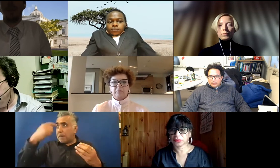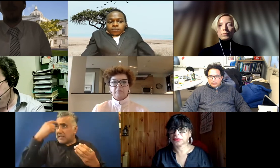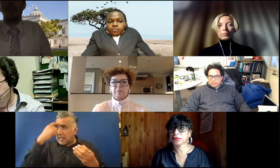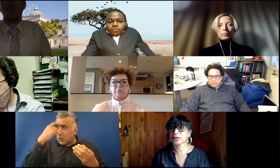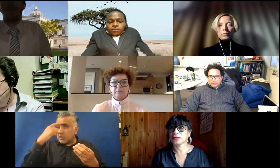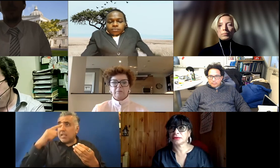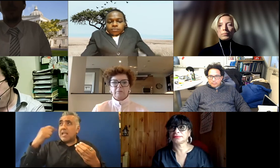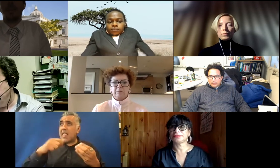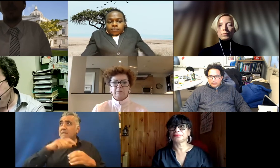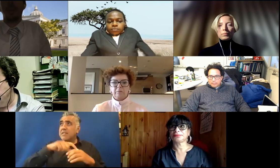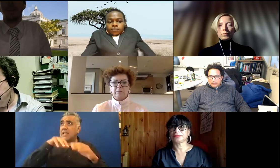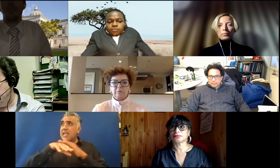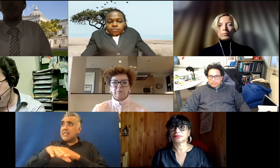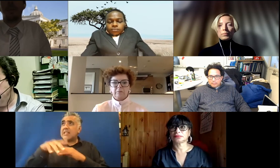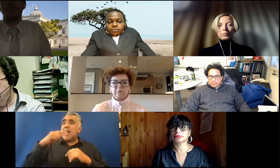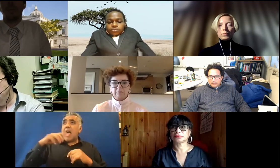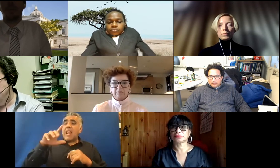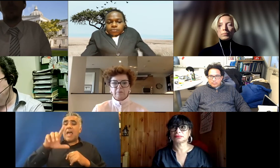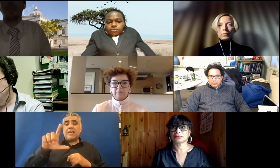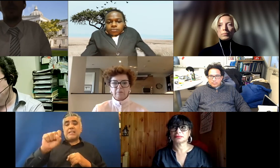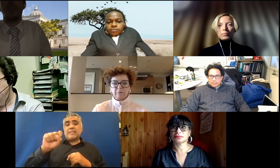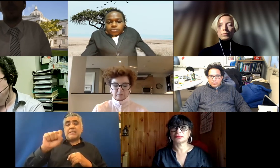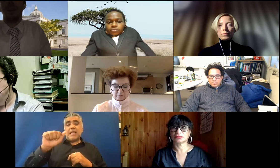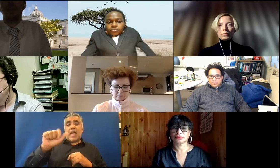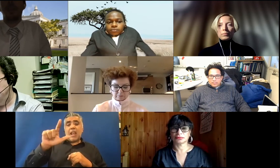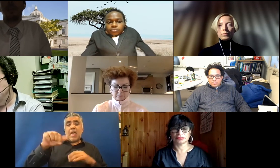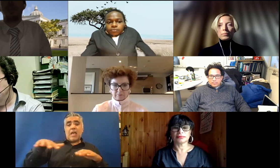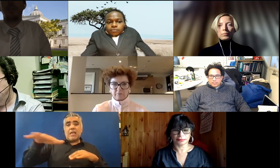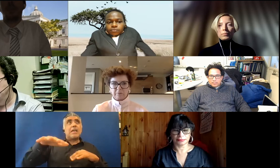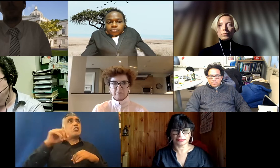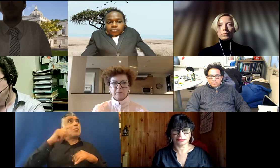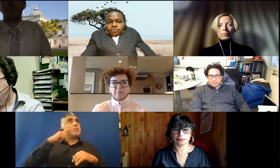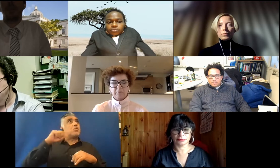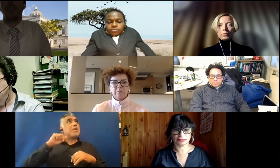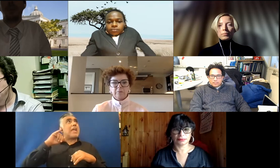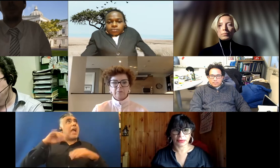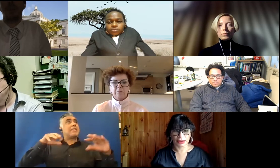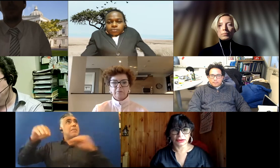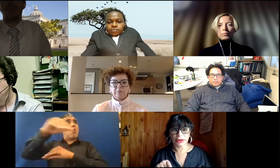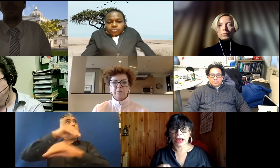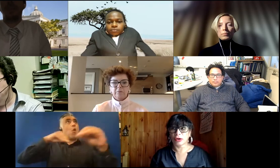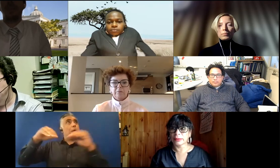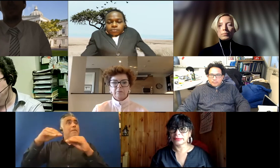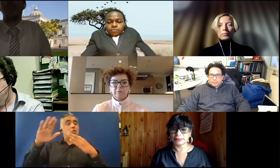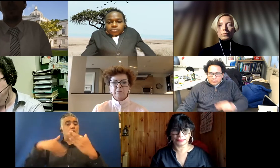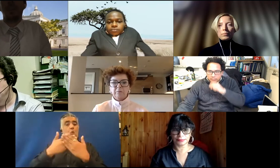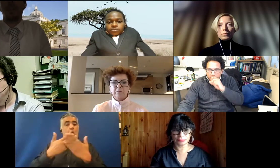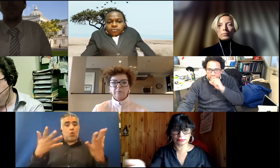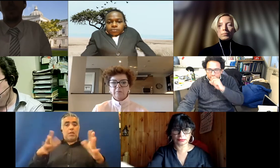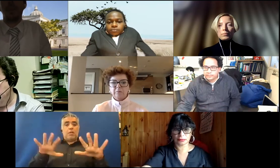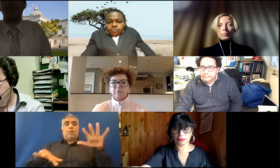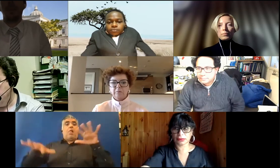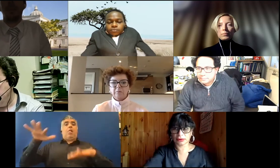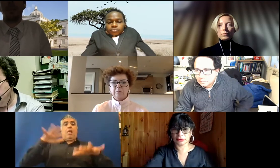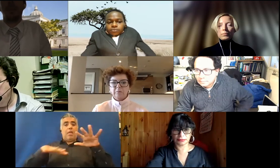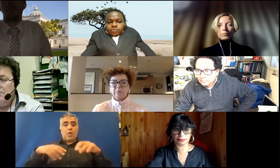every time you walk in the living room, imagine some sort of AI would just reconfigure where your sofa and desk is, and as a